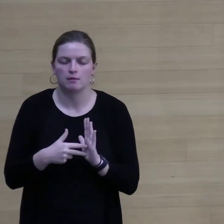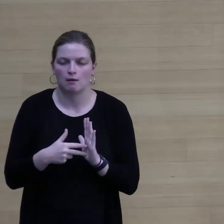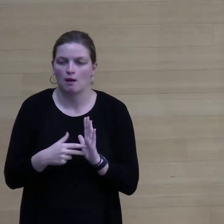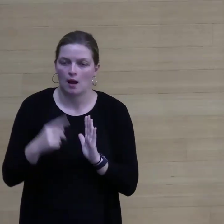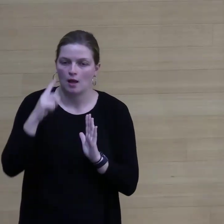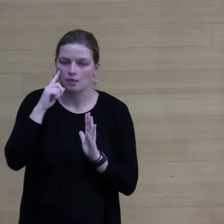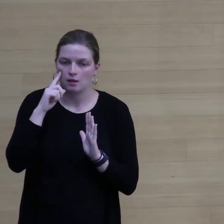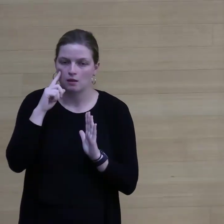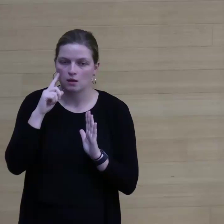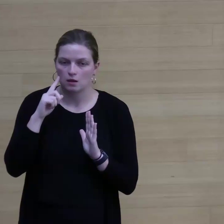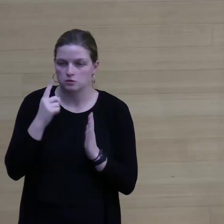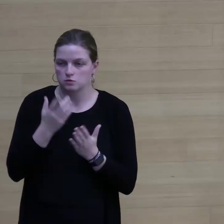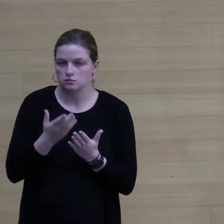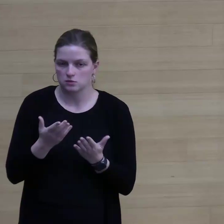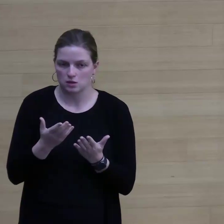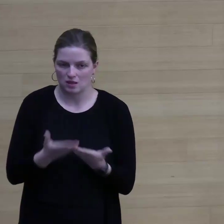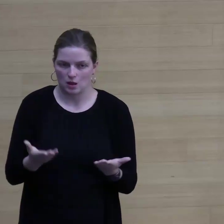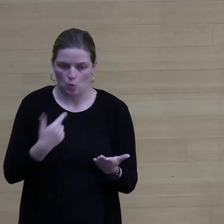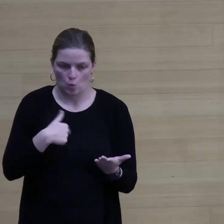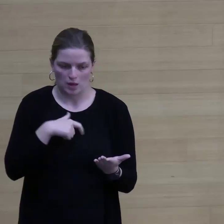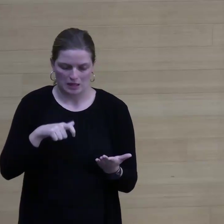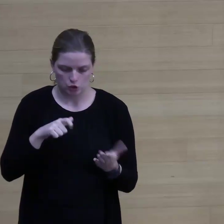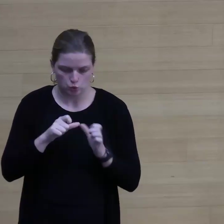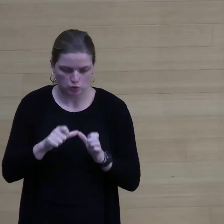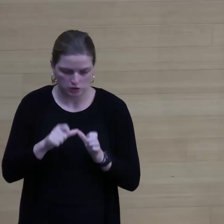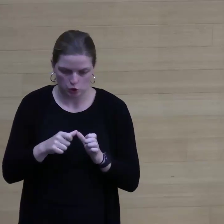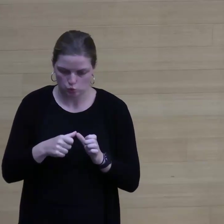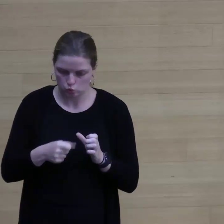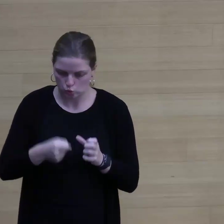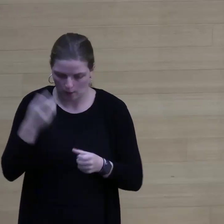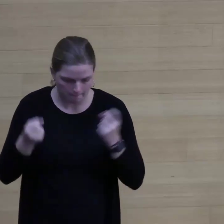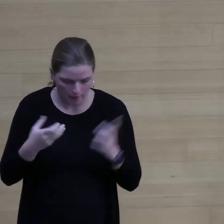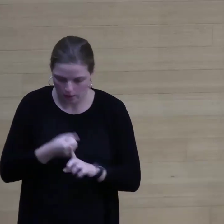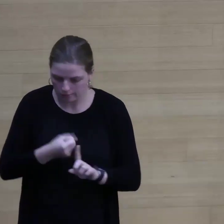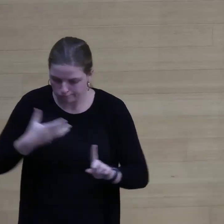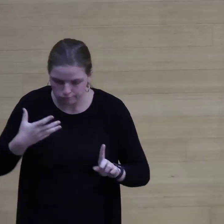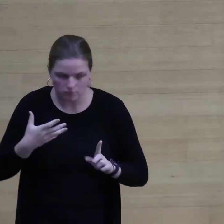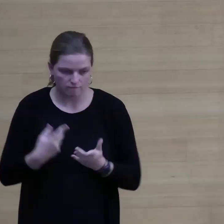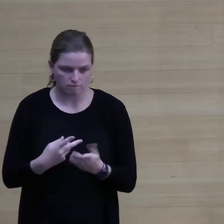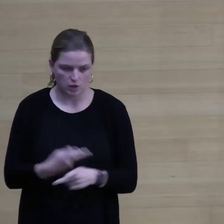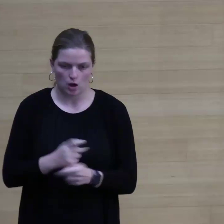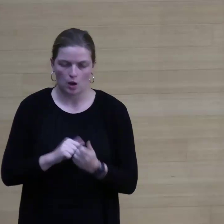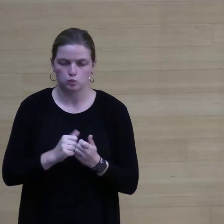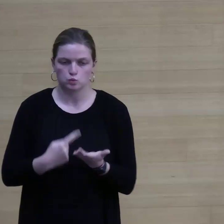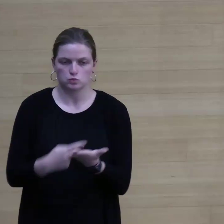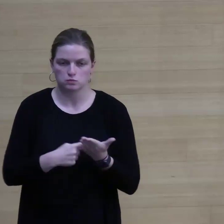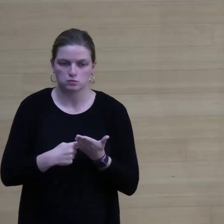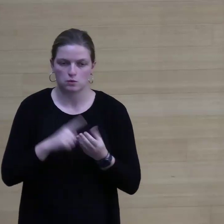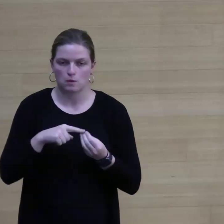And I think it's one of those things that we have to continue to unpack and figure out how we talk about.